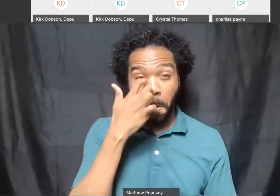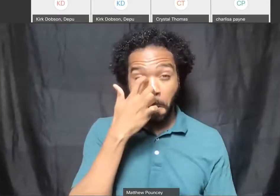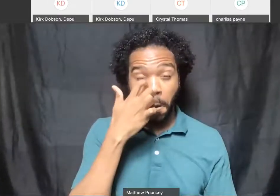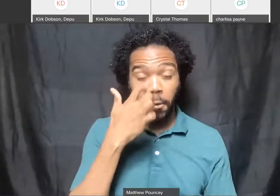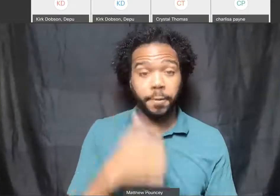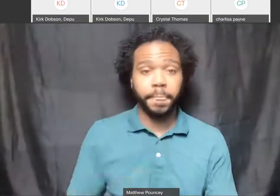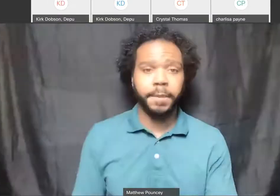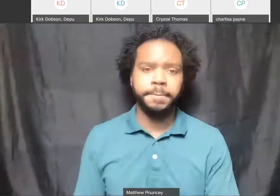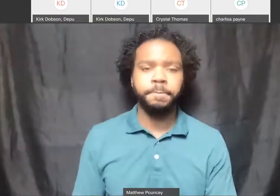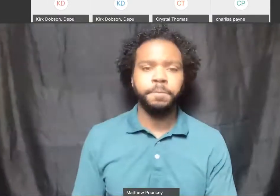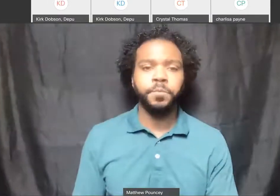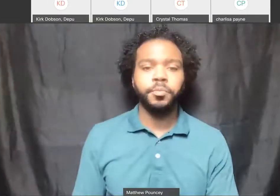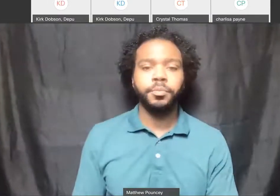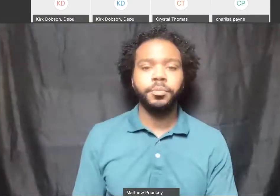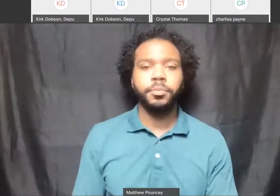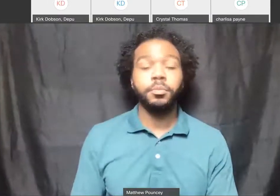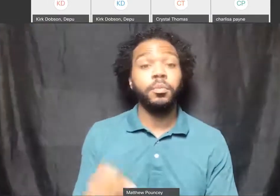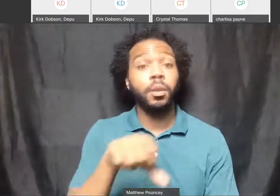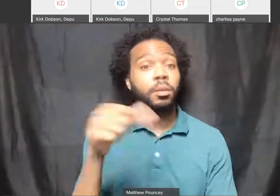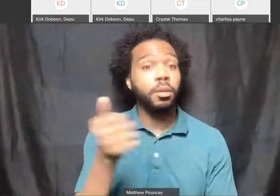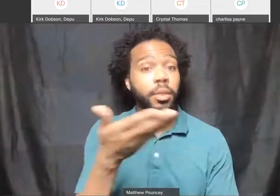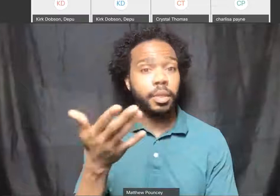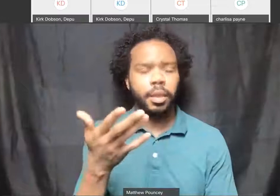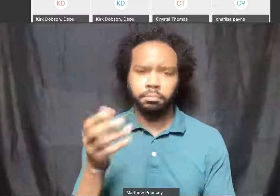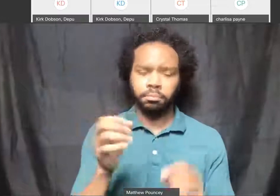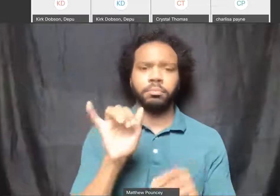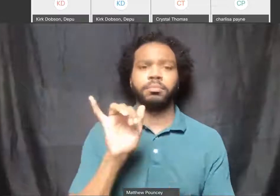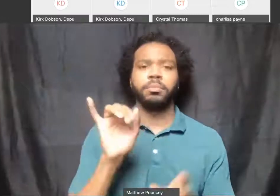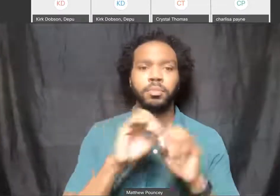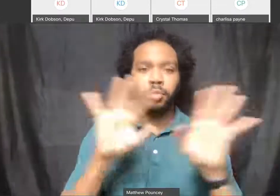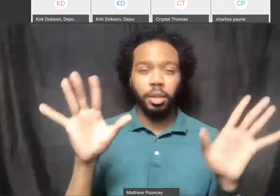The other thing that really became clear in